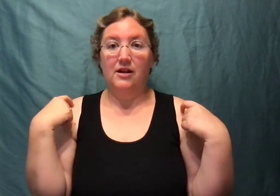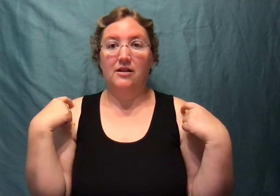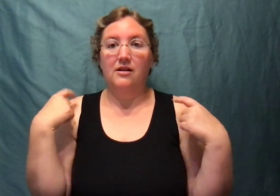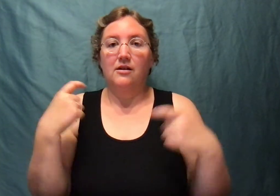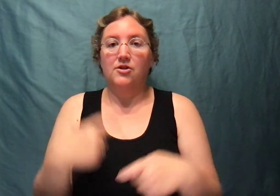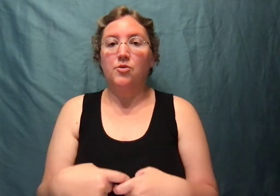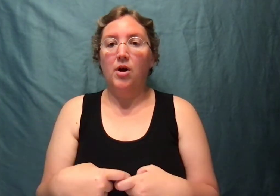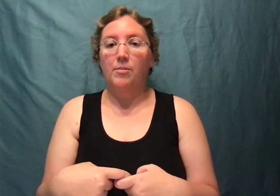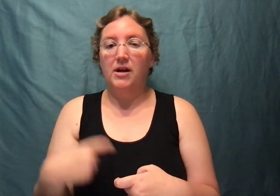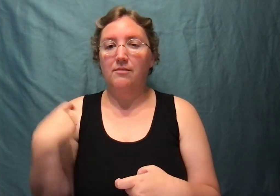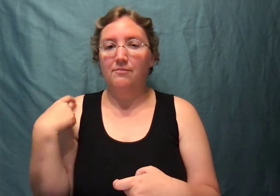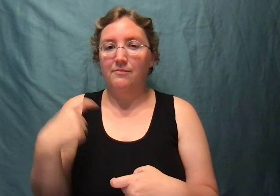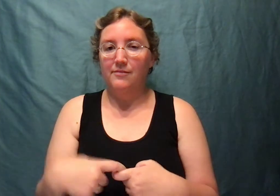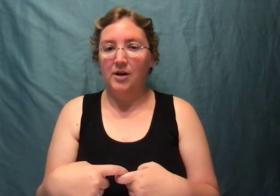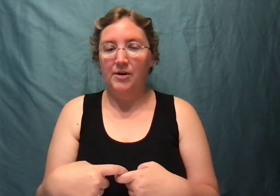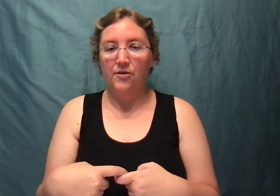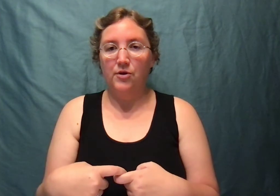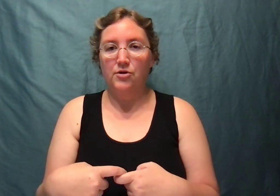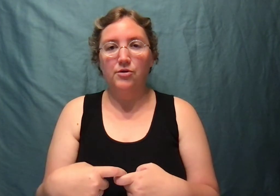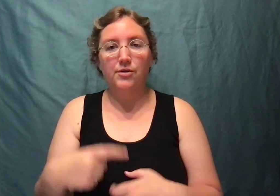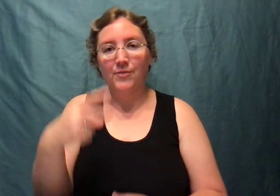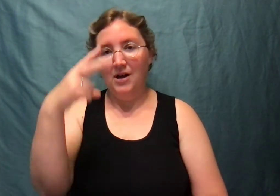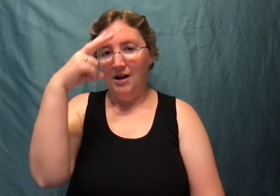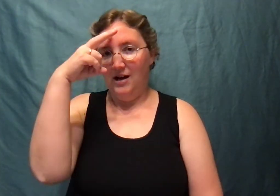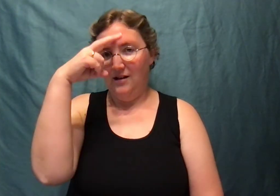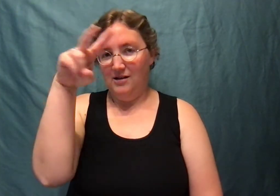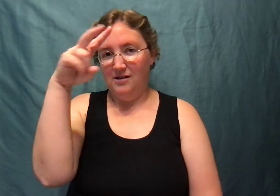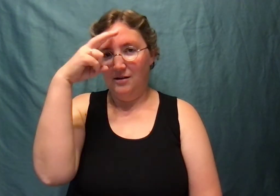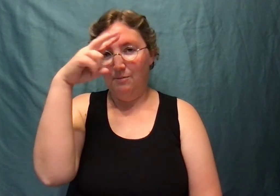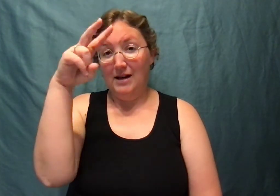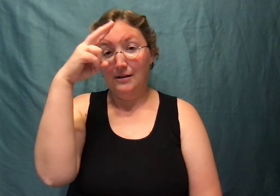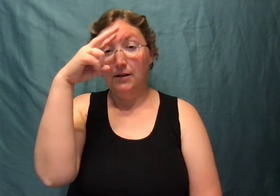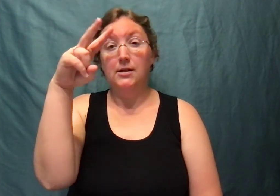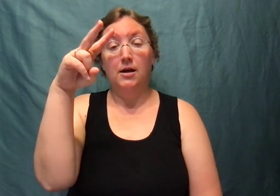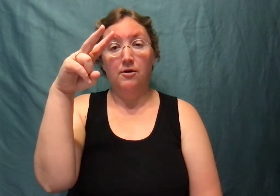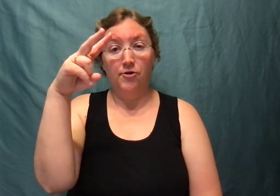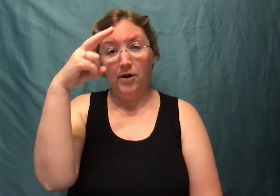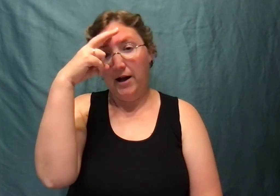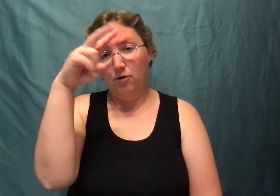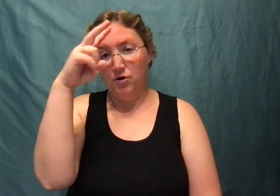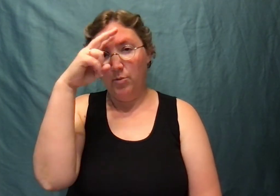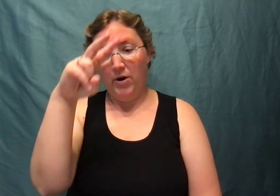the serape coming over your shoulder, and this is the Mexican sign for hat or sombrero.